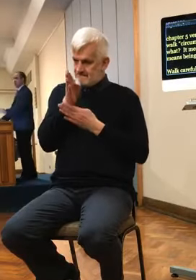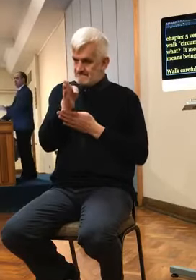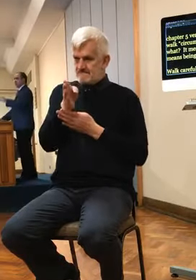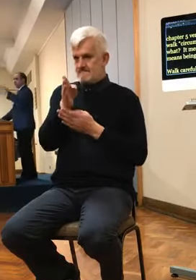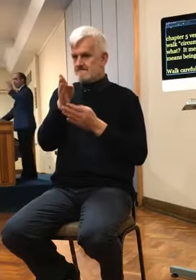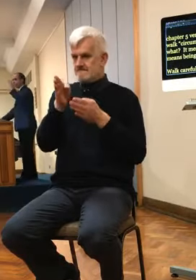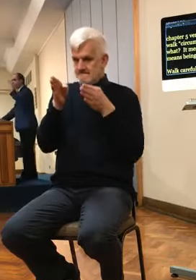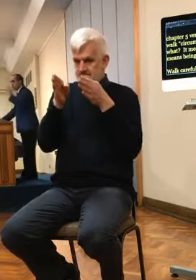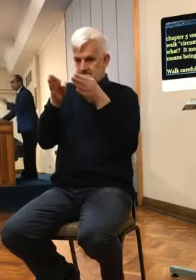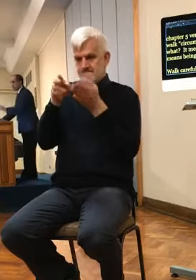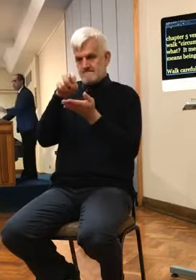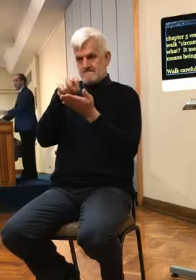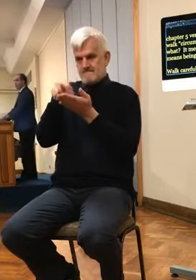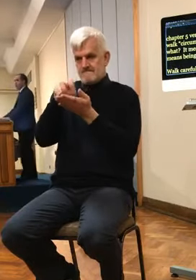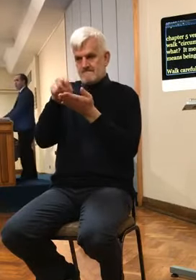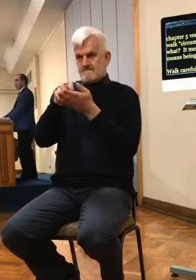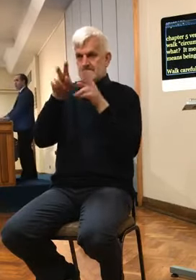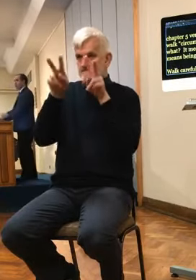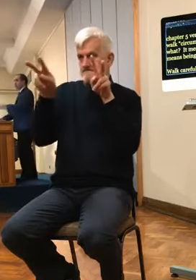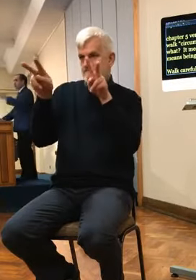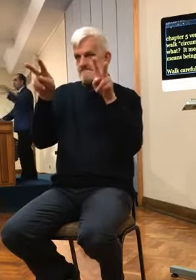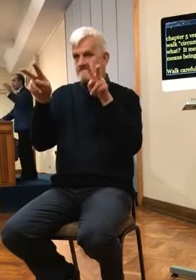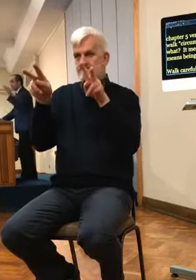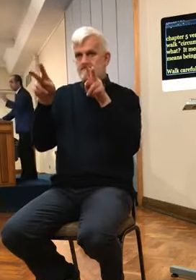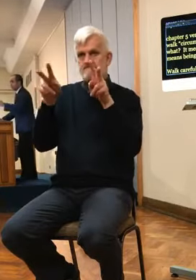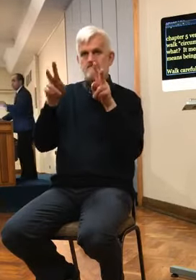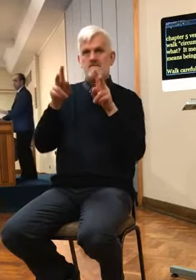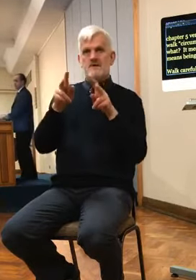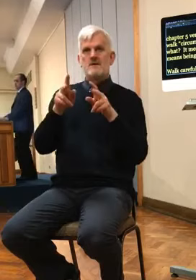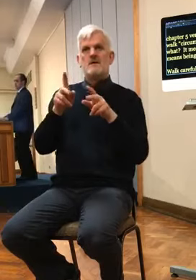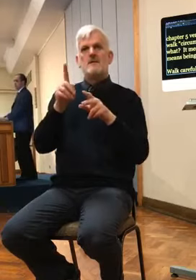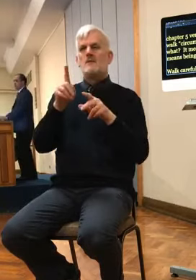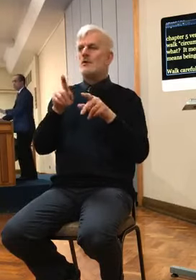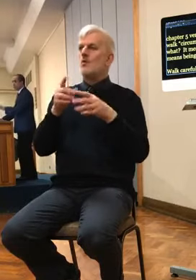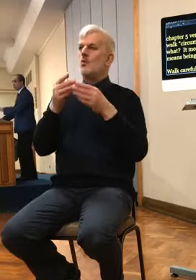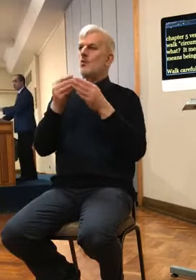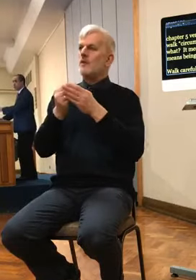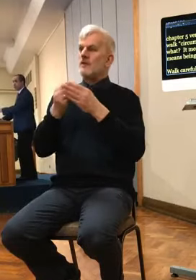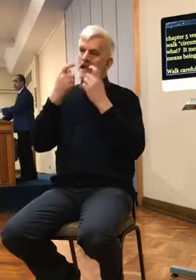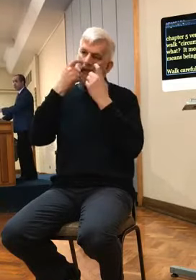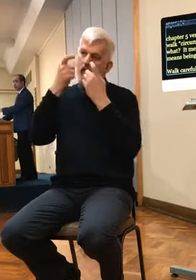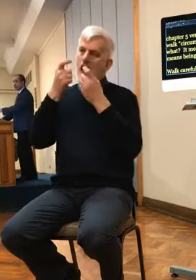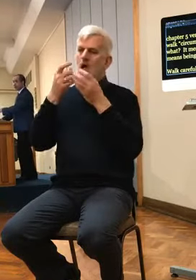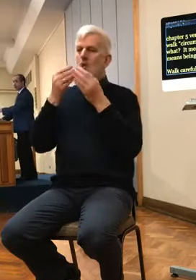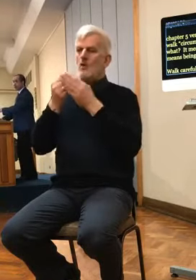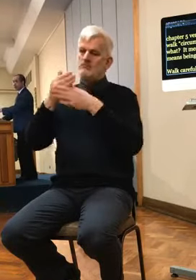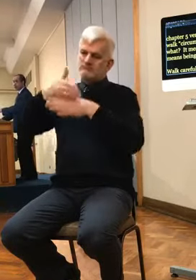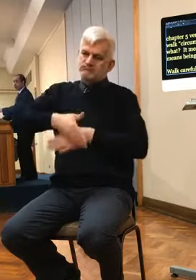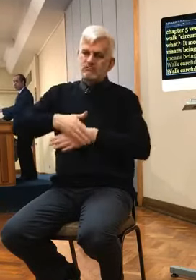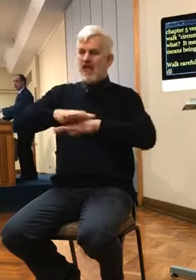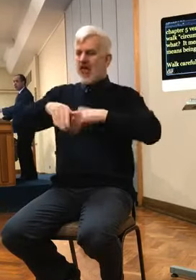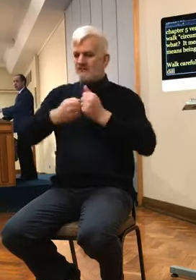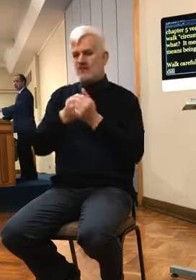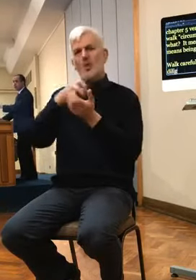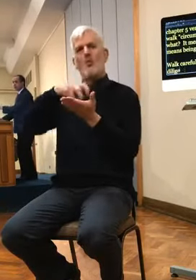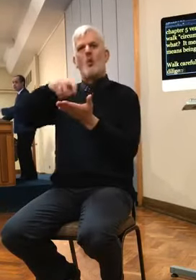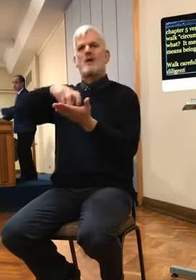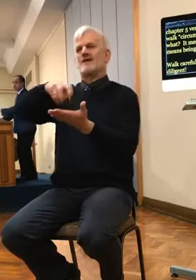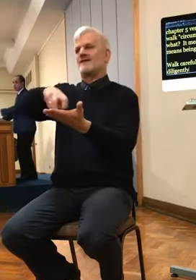accurately, walk attentively, but also walk diligently. All those aspects are actually in the